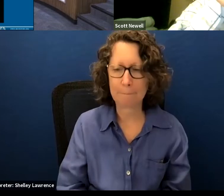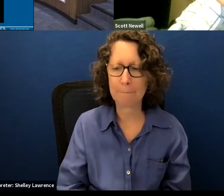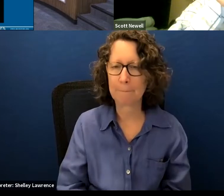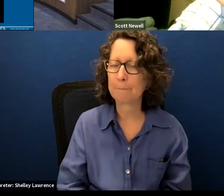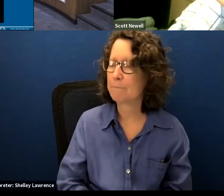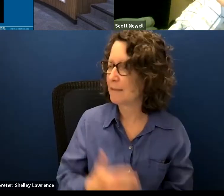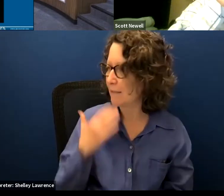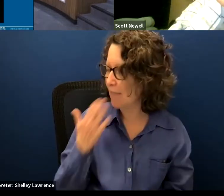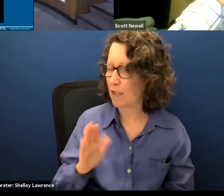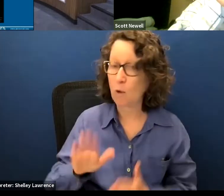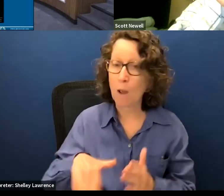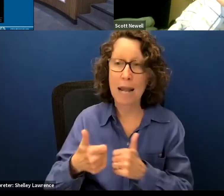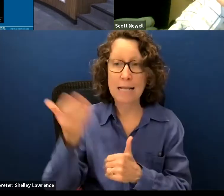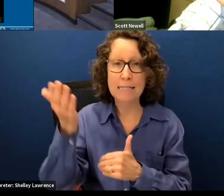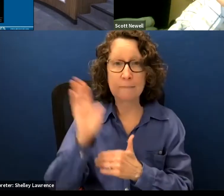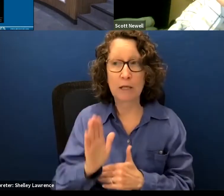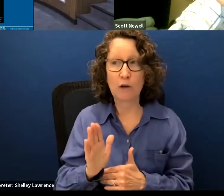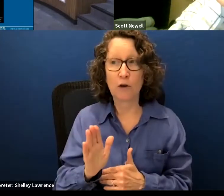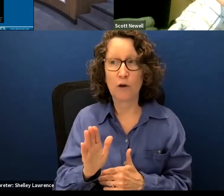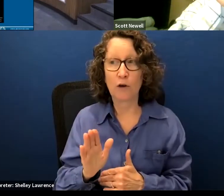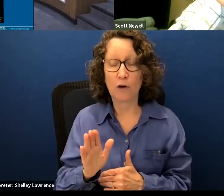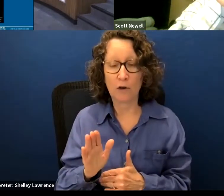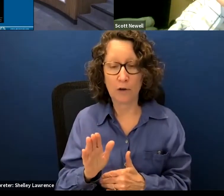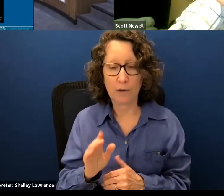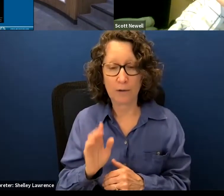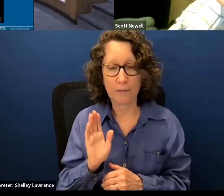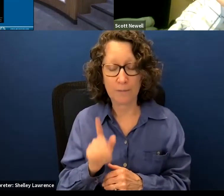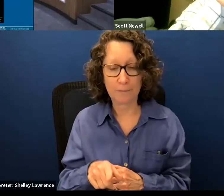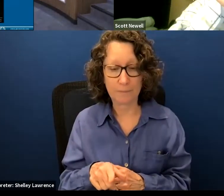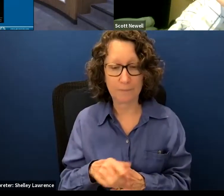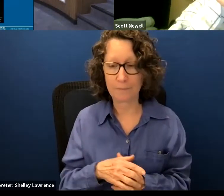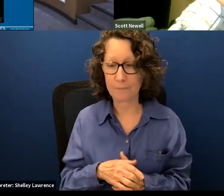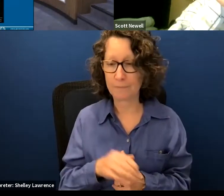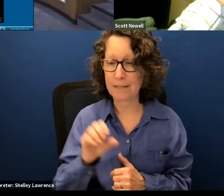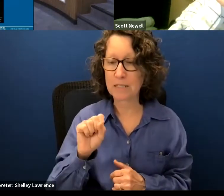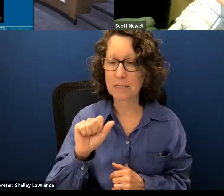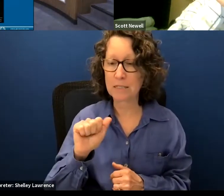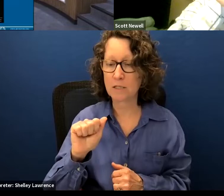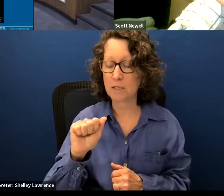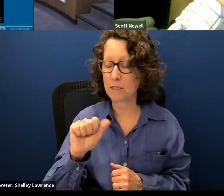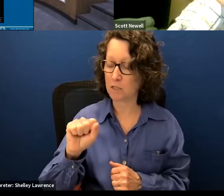Thank you. Next speaker is Samar Saman.